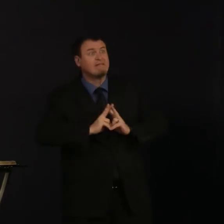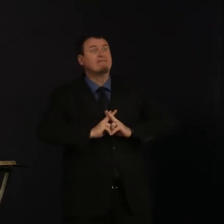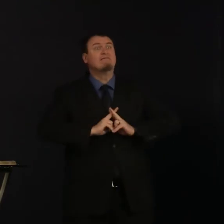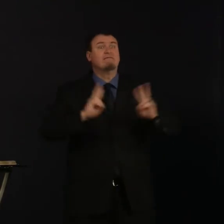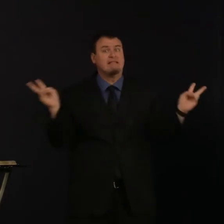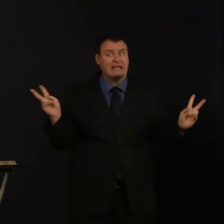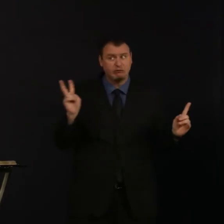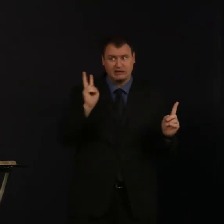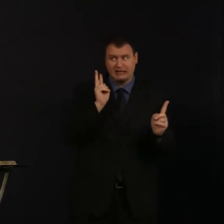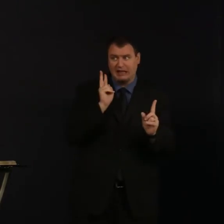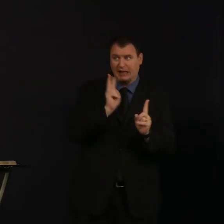Today we're going to talk about